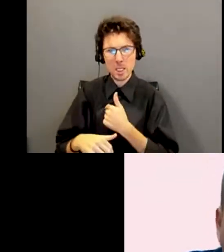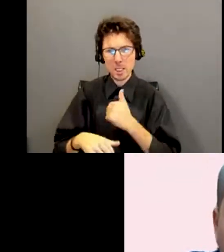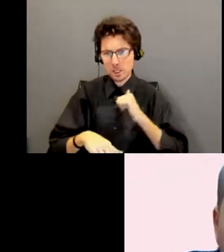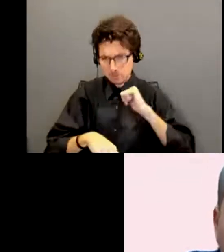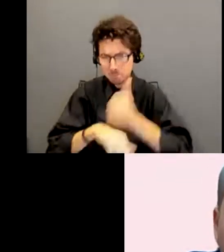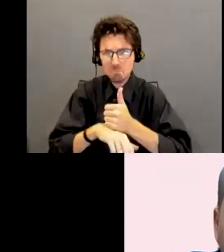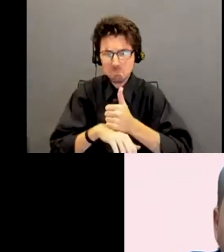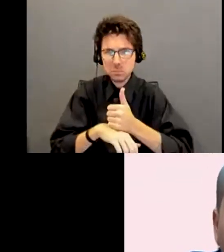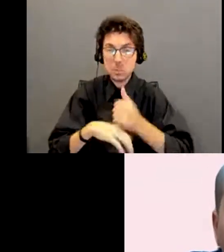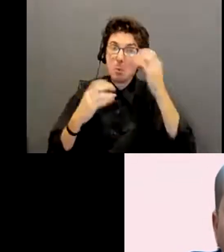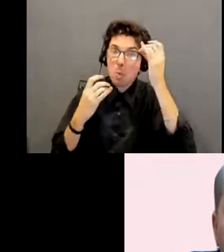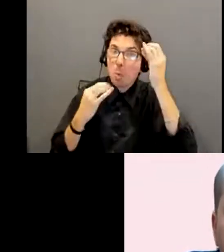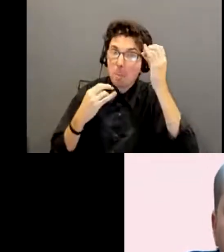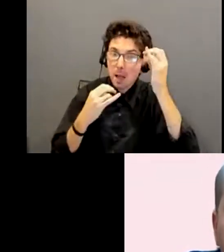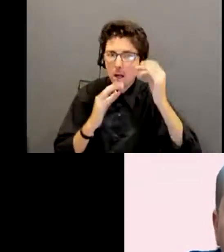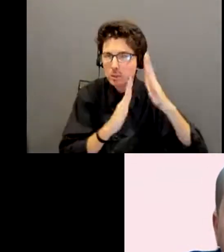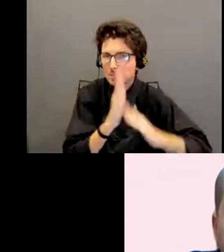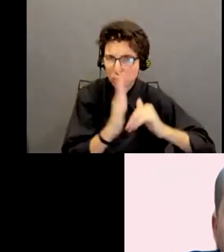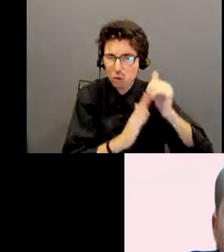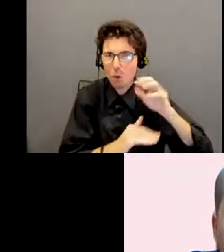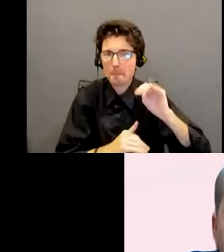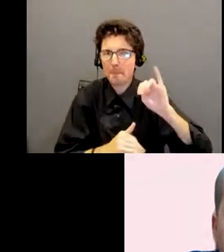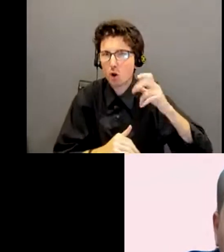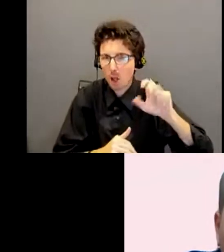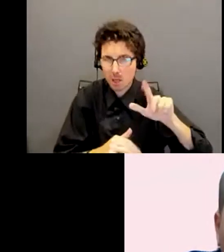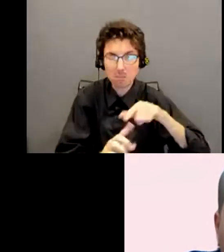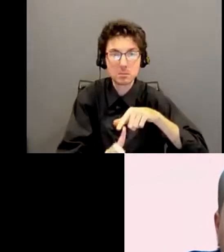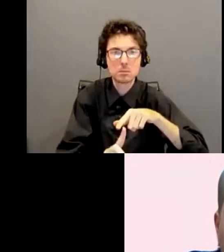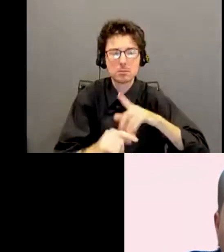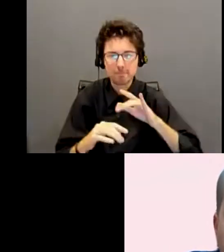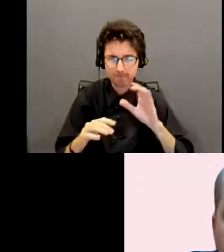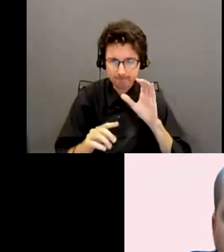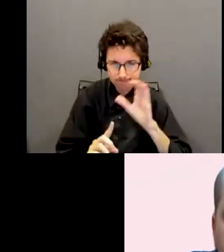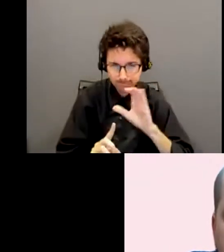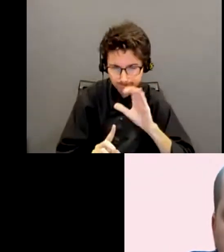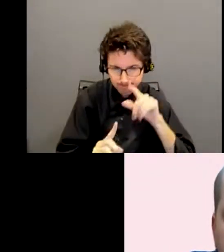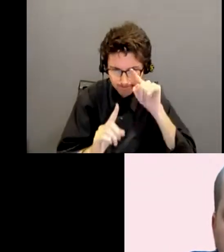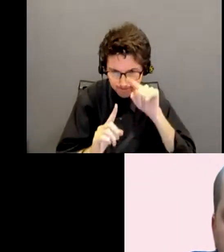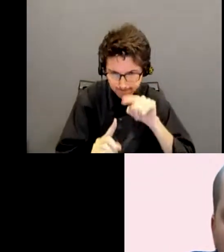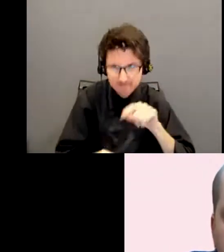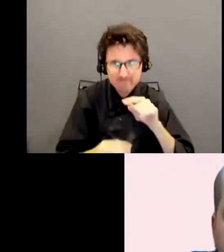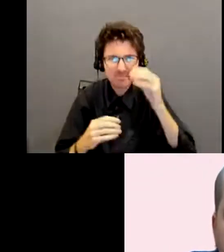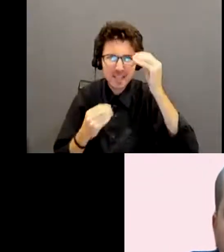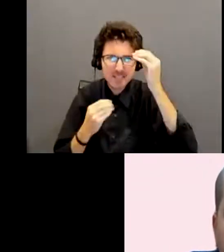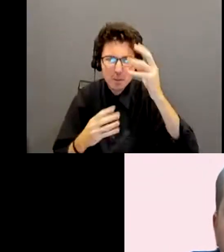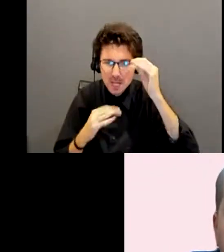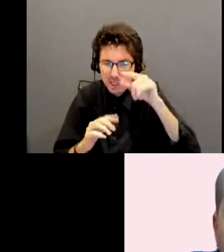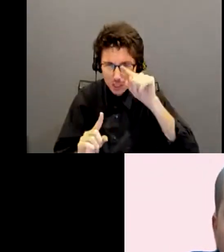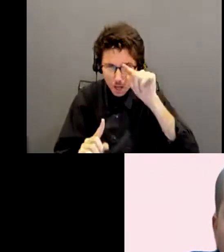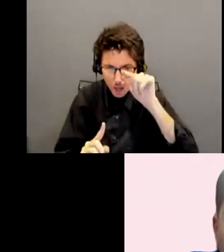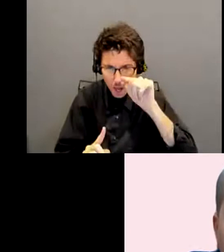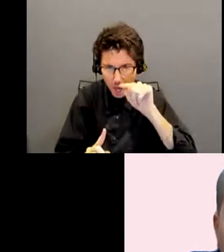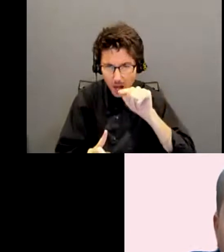we thought about the idea of Michal, we looked at the data in Israel, and we saw that in almost every